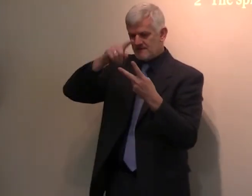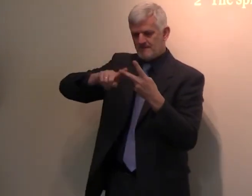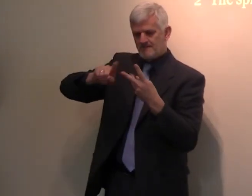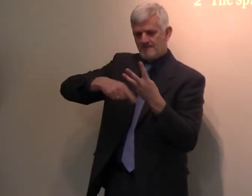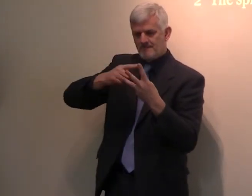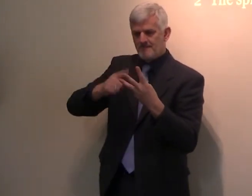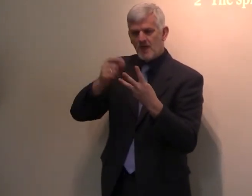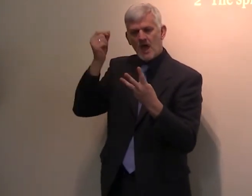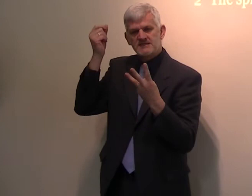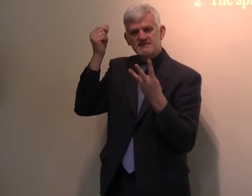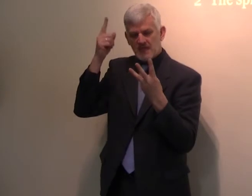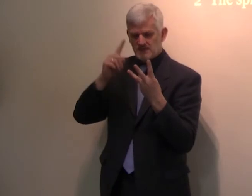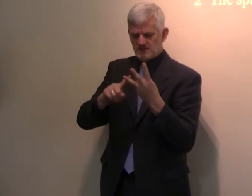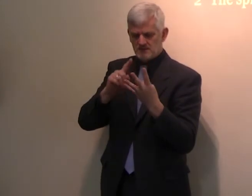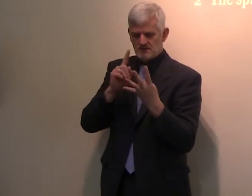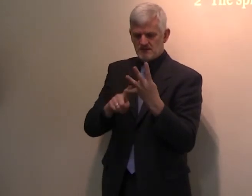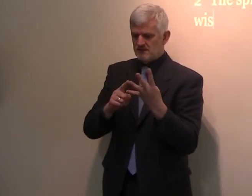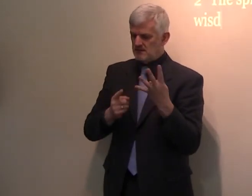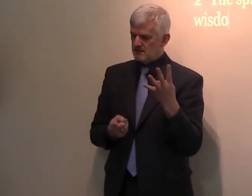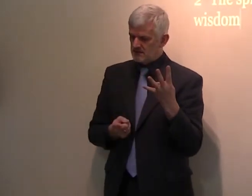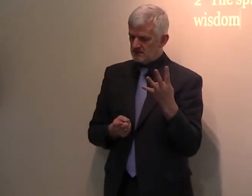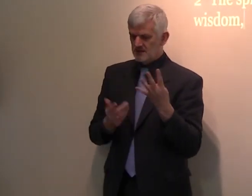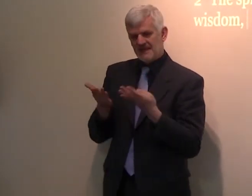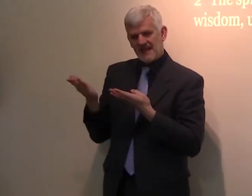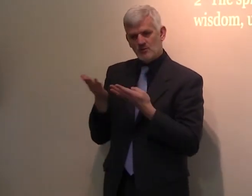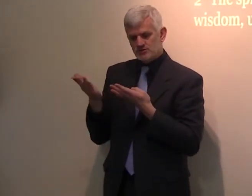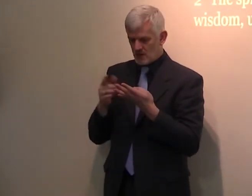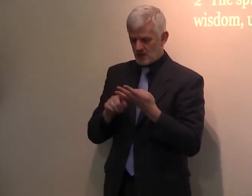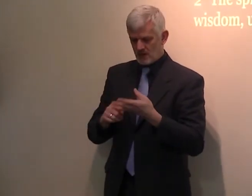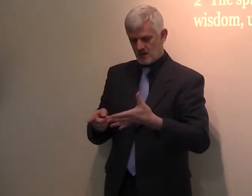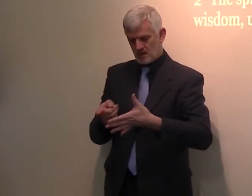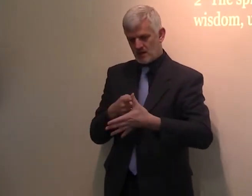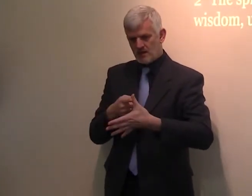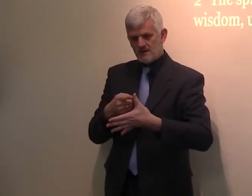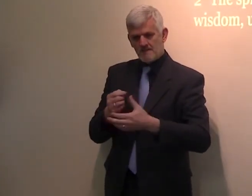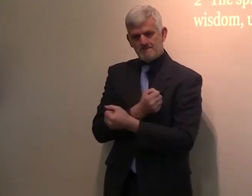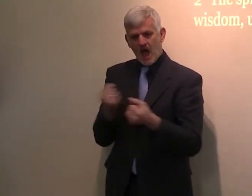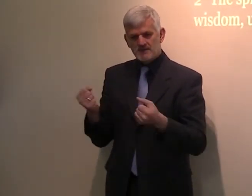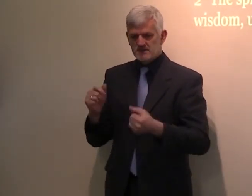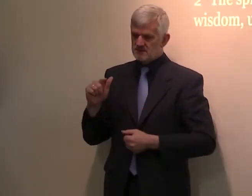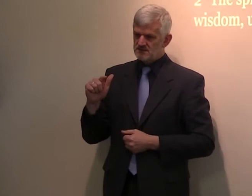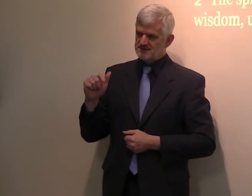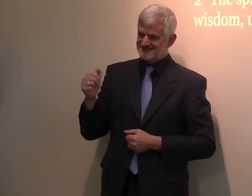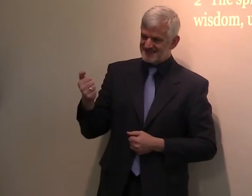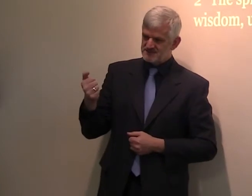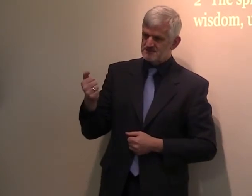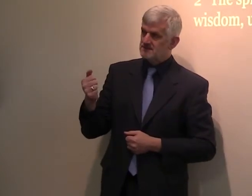of understanding. It is the spirit of counsel. It is the spirit of might. It is the spirit of the knowledge. And